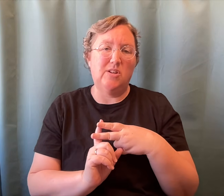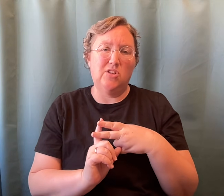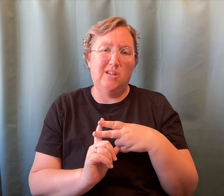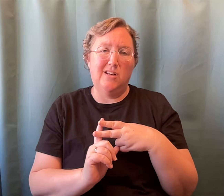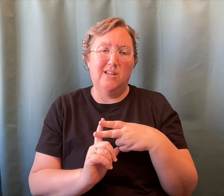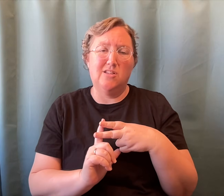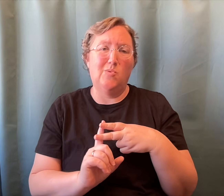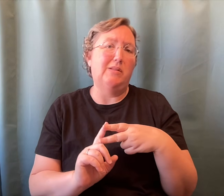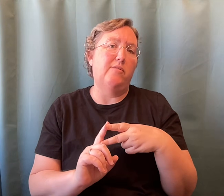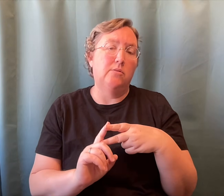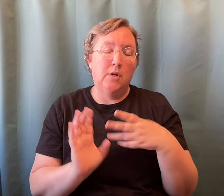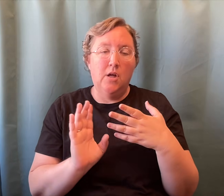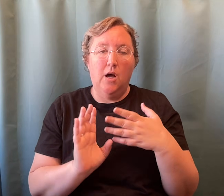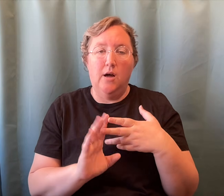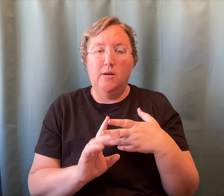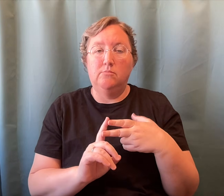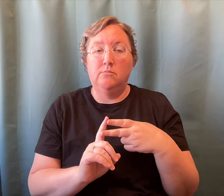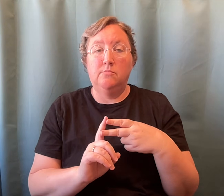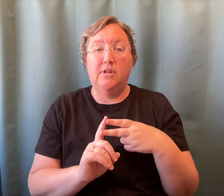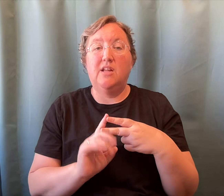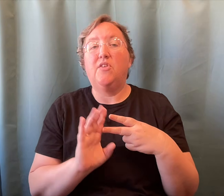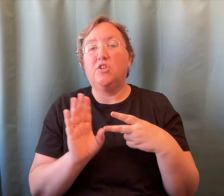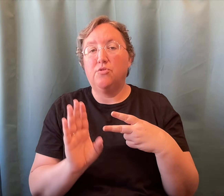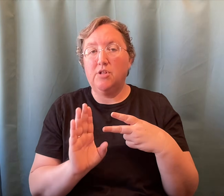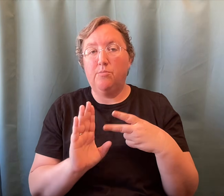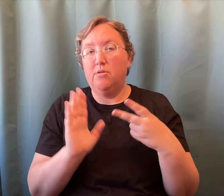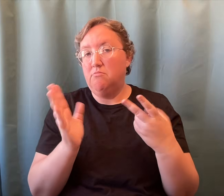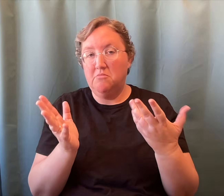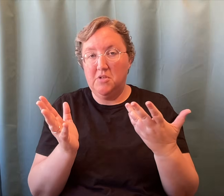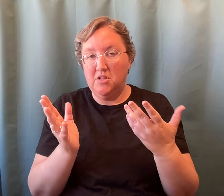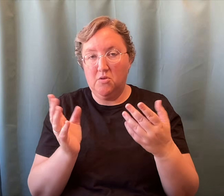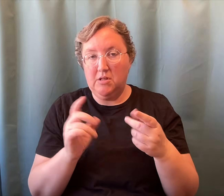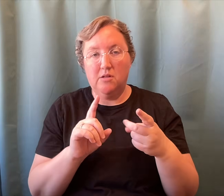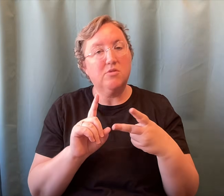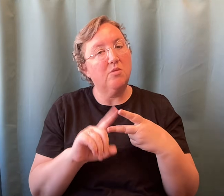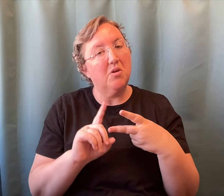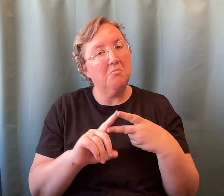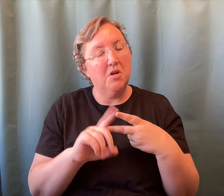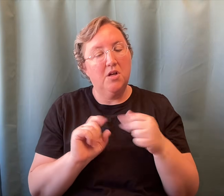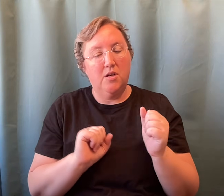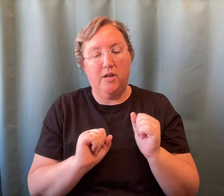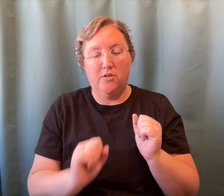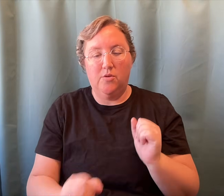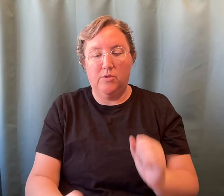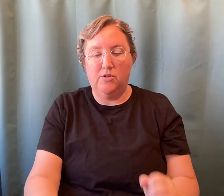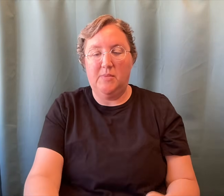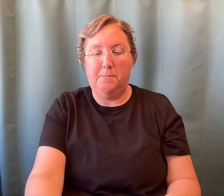especially at an ASL 1 level, but if it shows up in the curriculum somewhere, now you'll know what those mean.